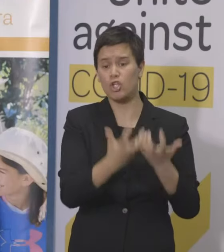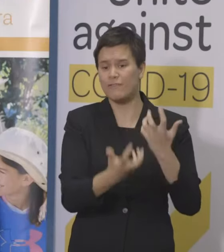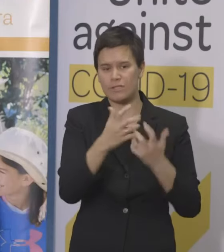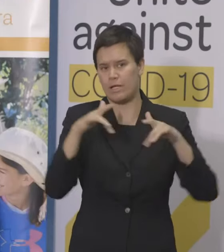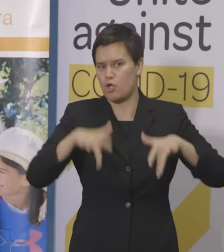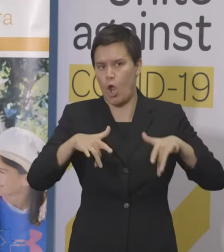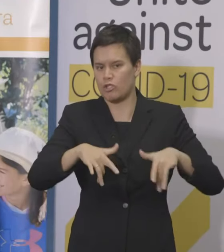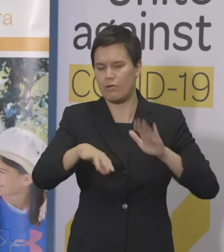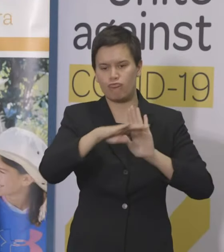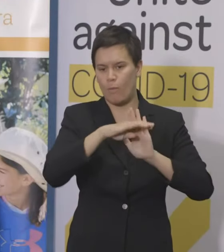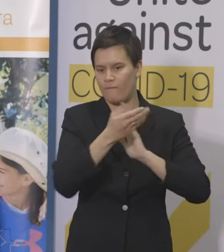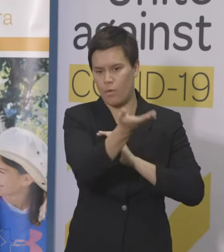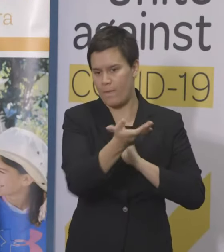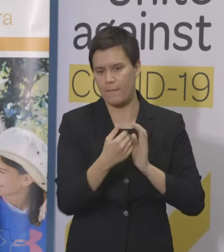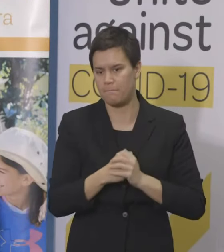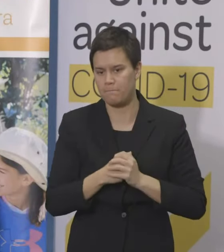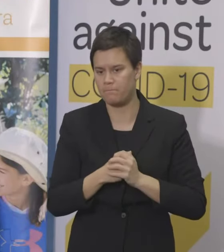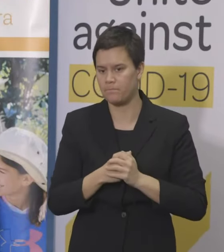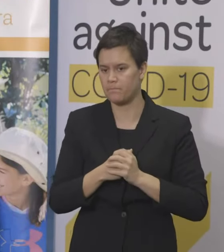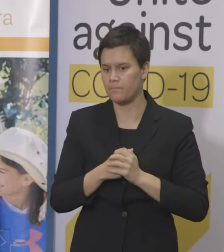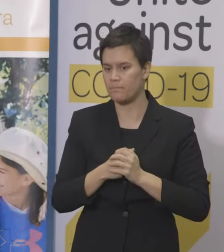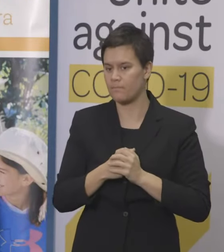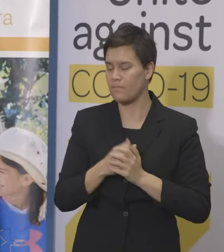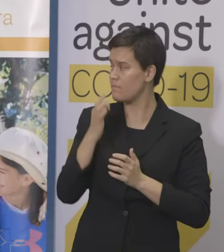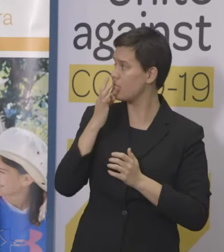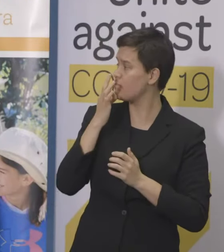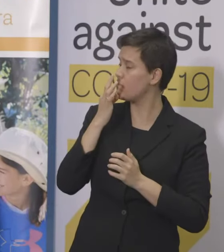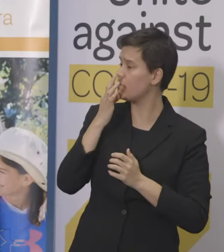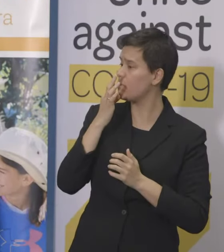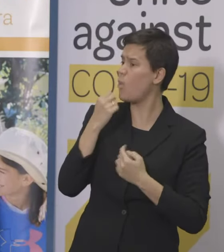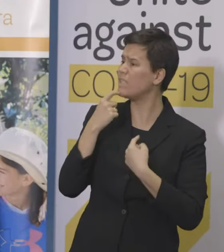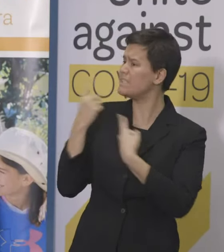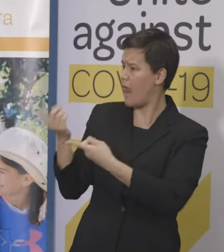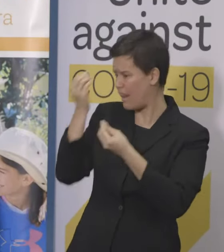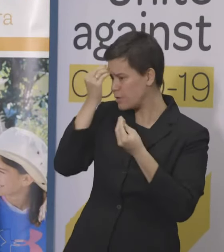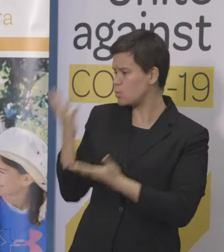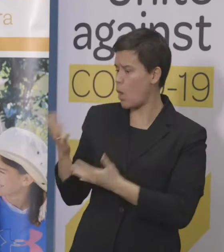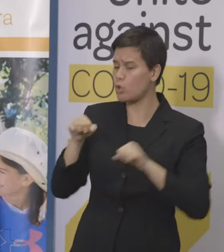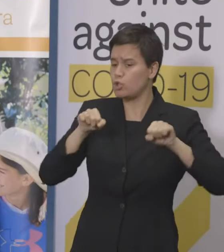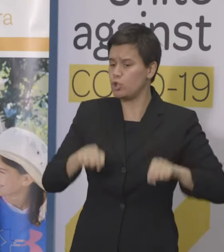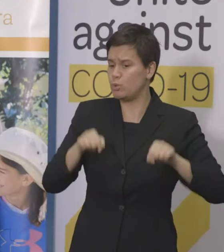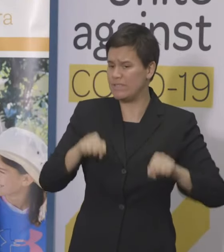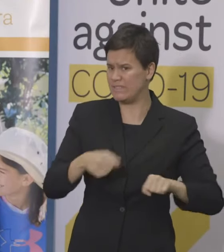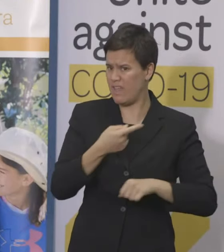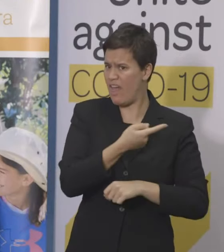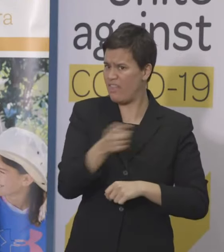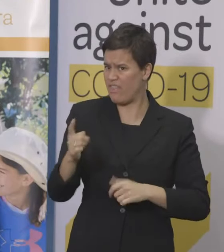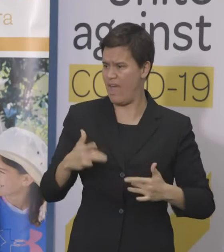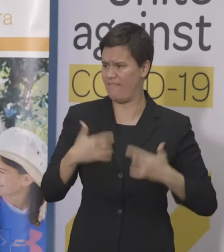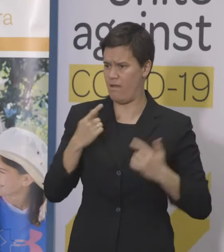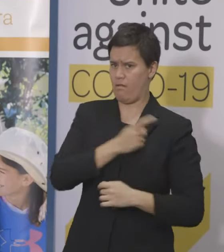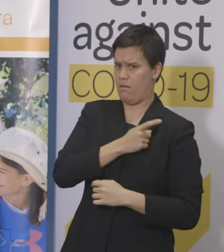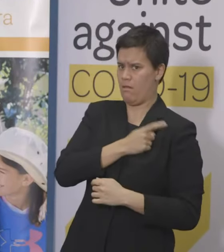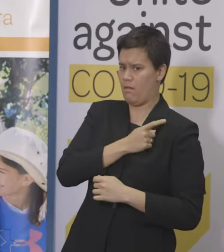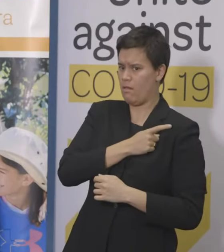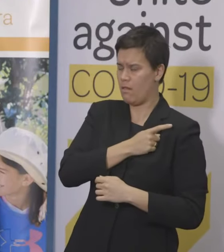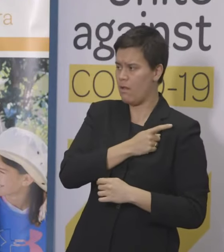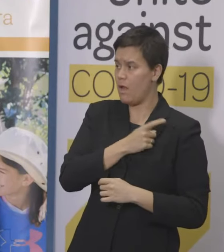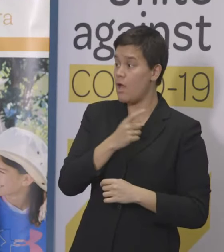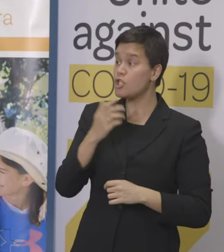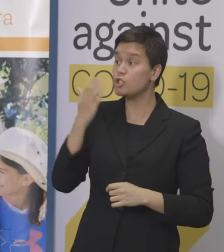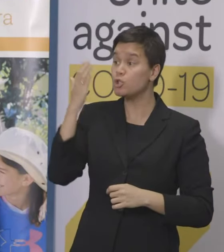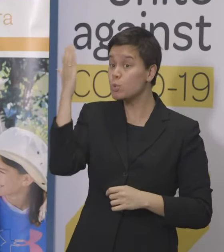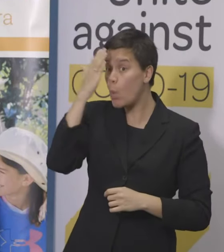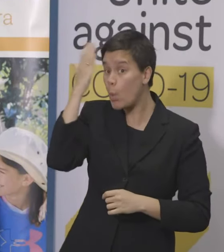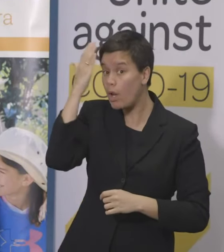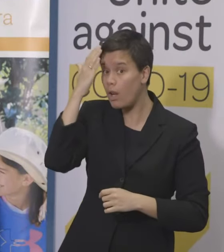in with schools and communities like that, but students is telling us that they're not like schools and that they come from all different parts of the city. They're from